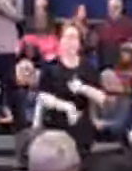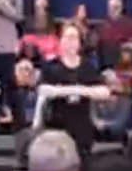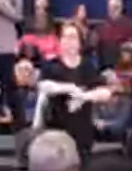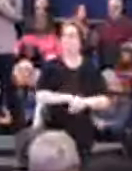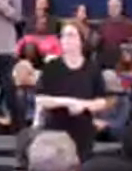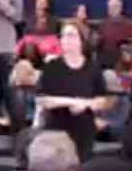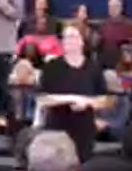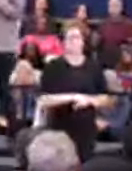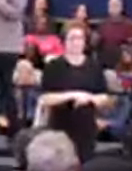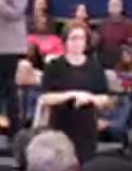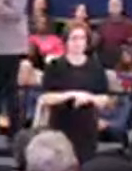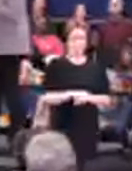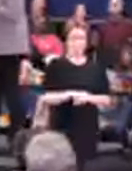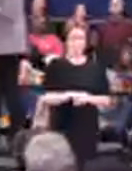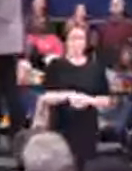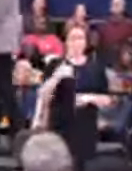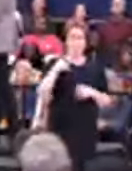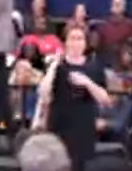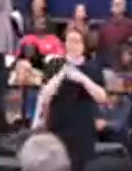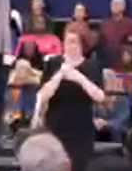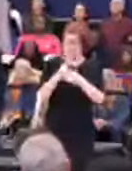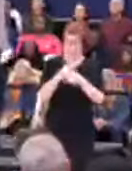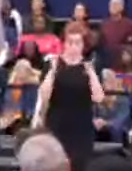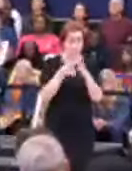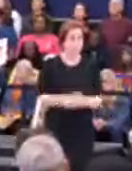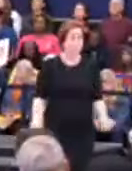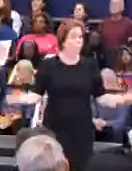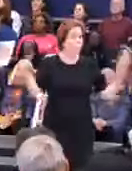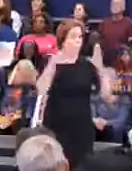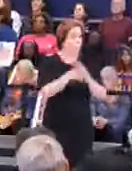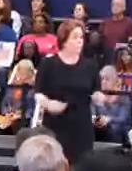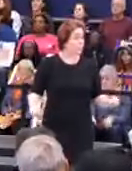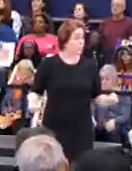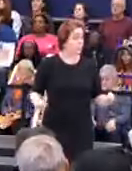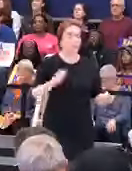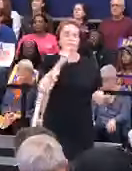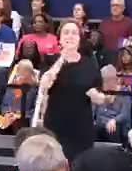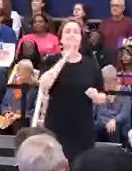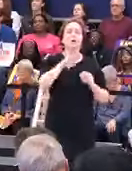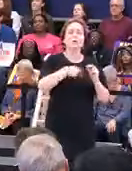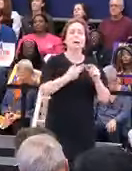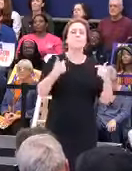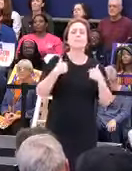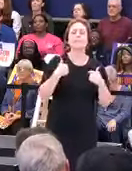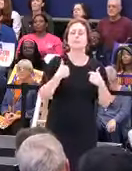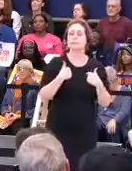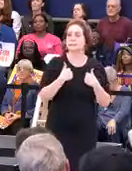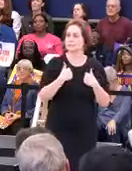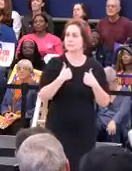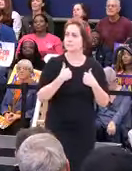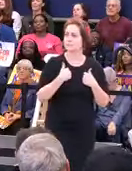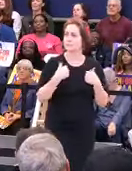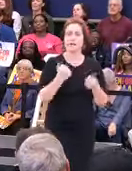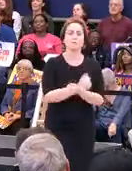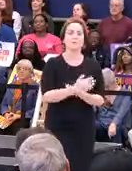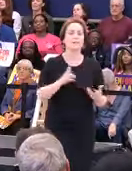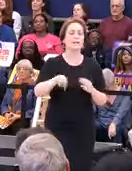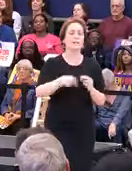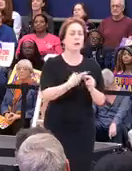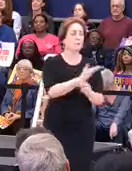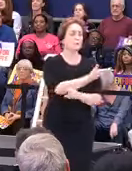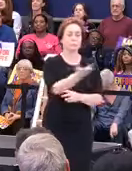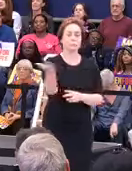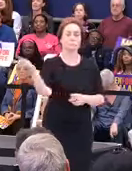Every time. And I share this story with you not to say anything about me. It's to say everything about you.